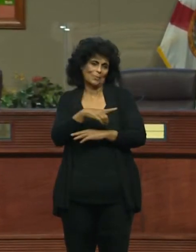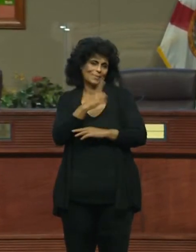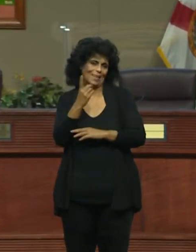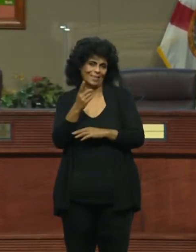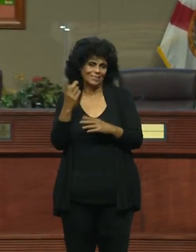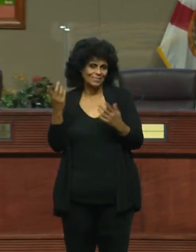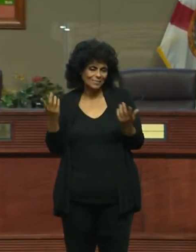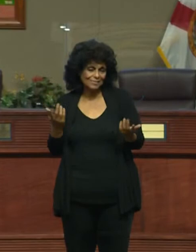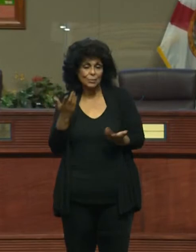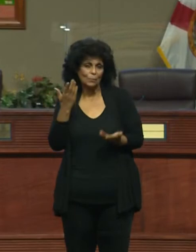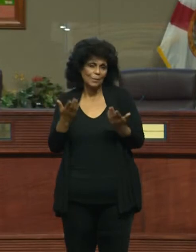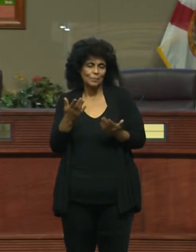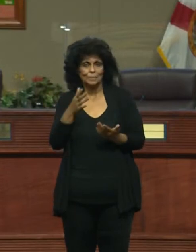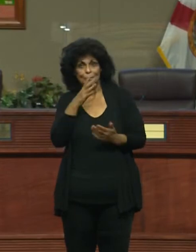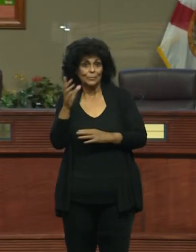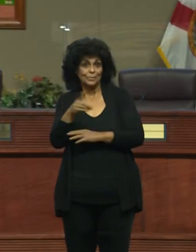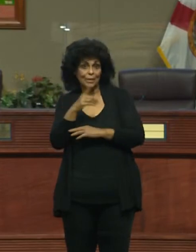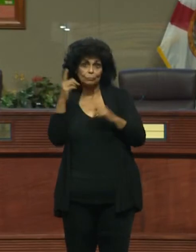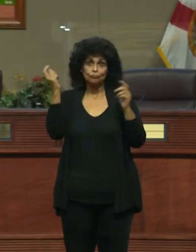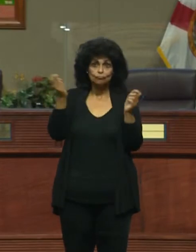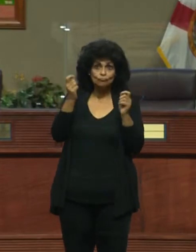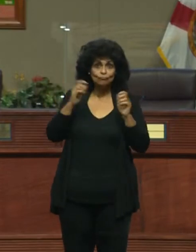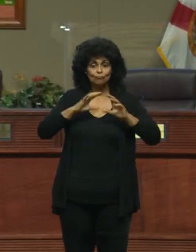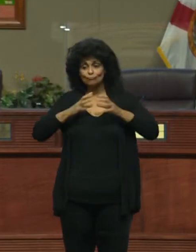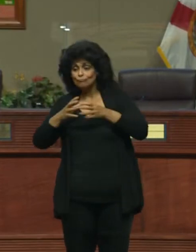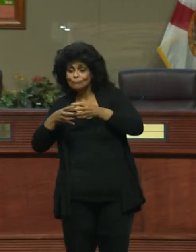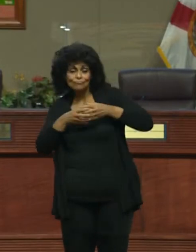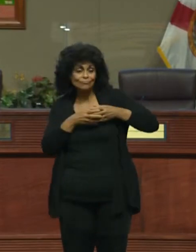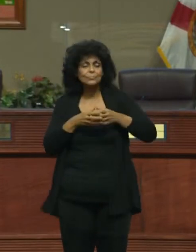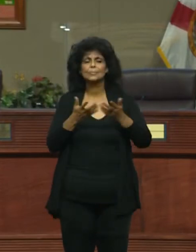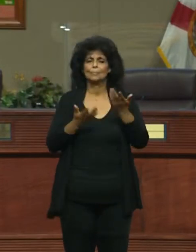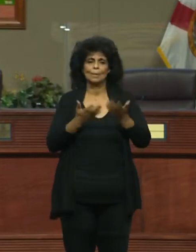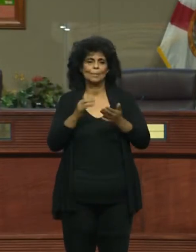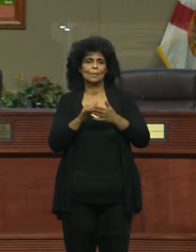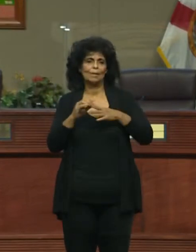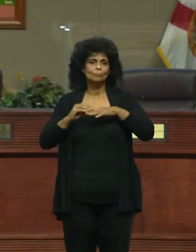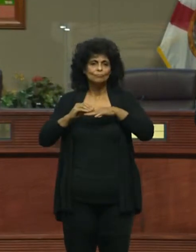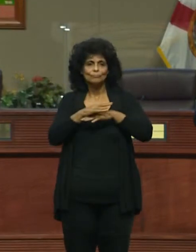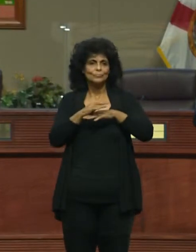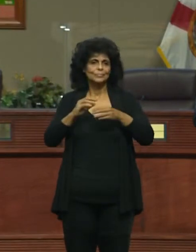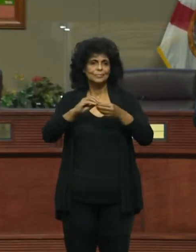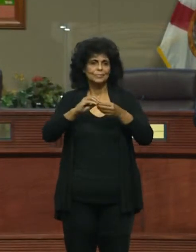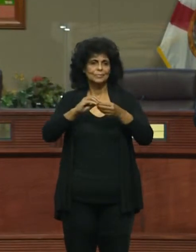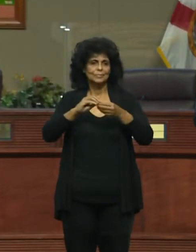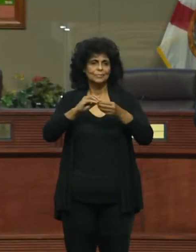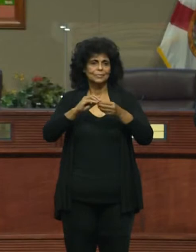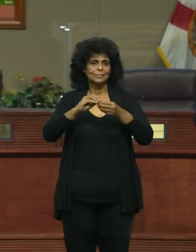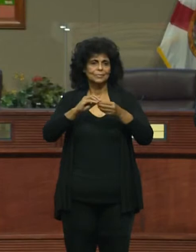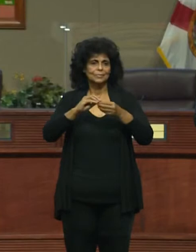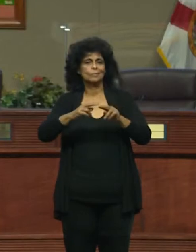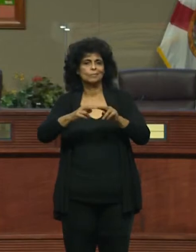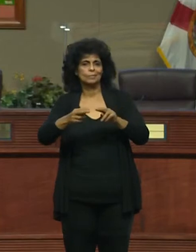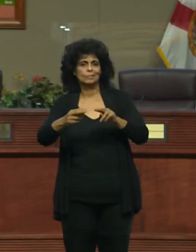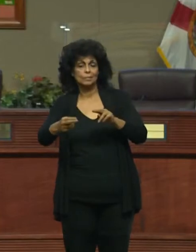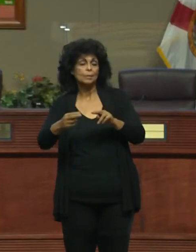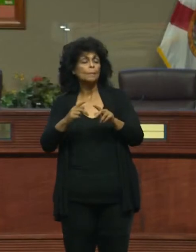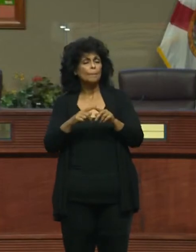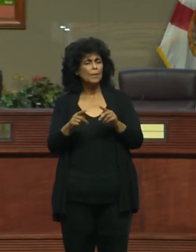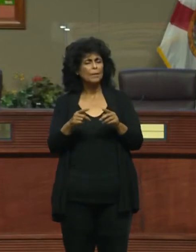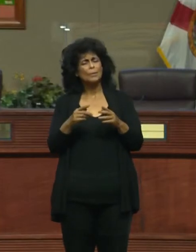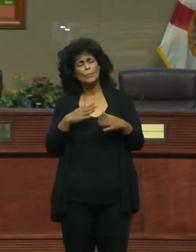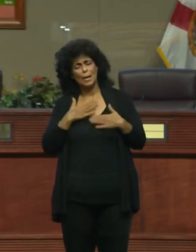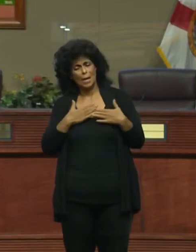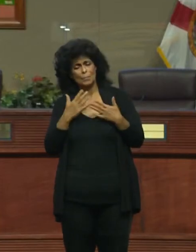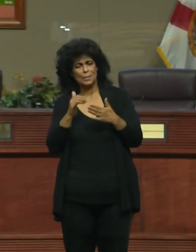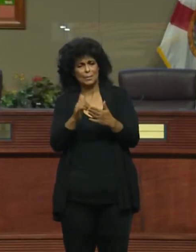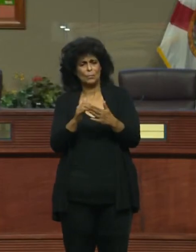know that to be certain, but we're being creative, and thankfully we have organizations like the Orlando Magic that's stepping